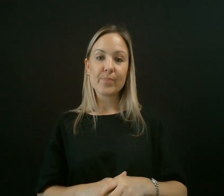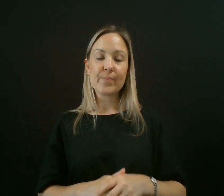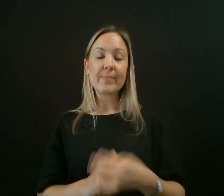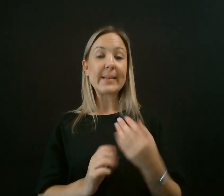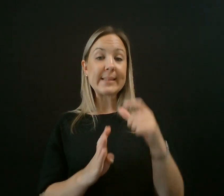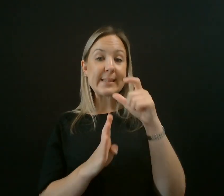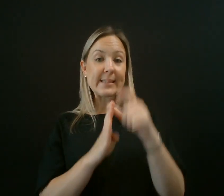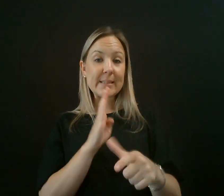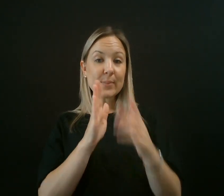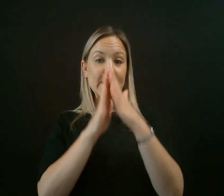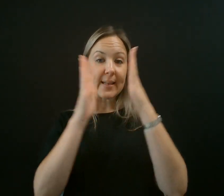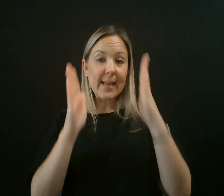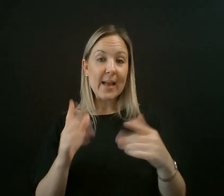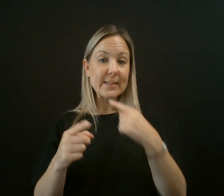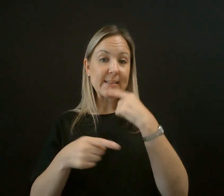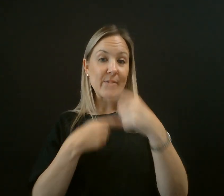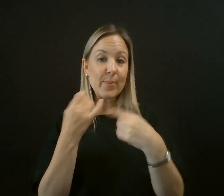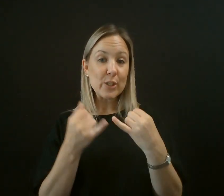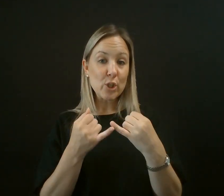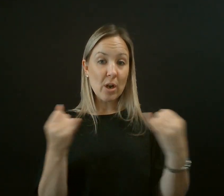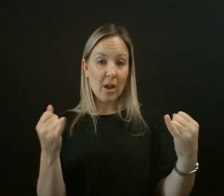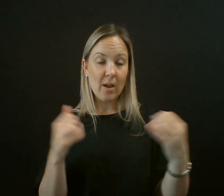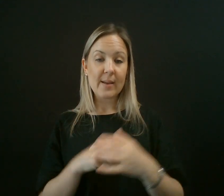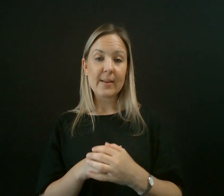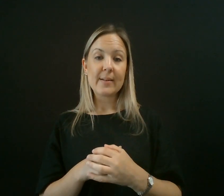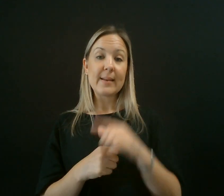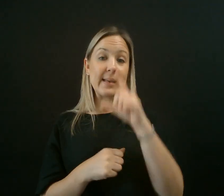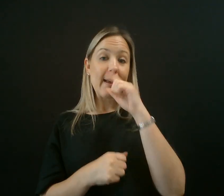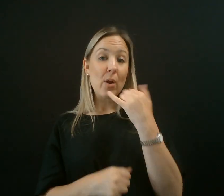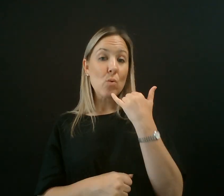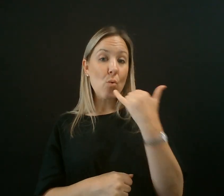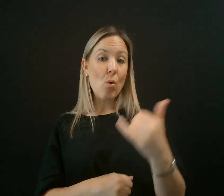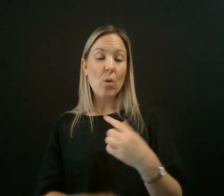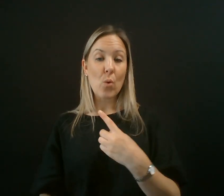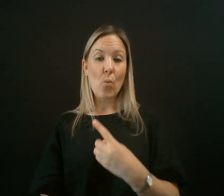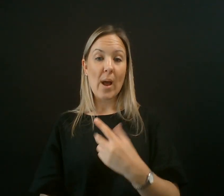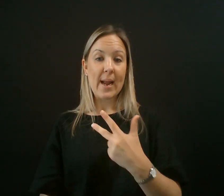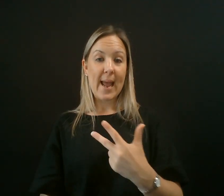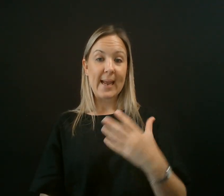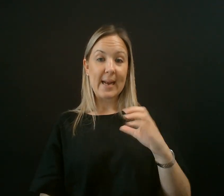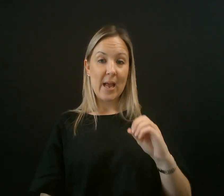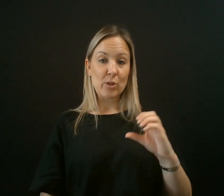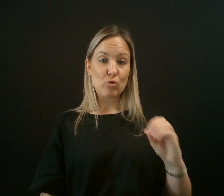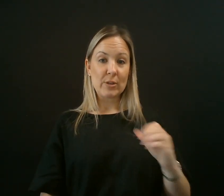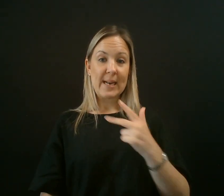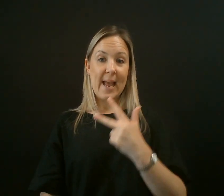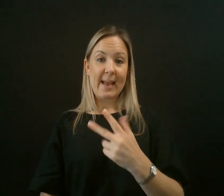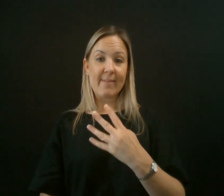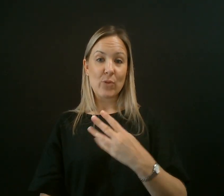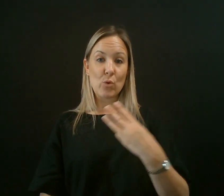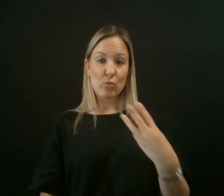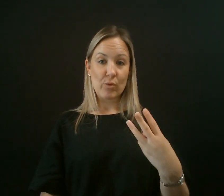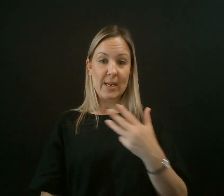Disability Housing Information Line. You can call them on 1800 843 929.